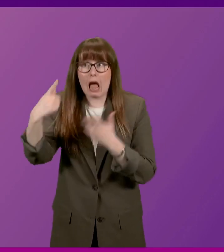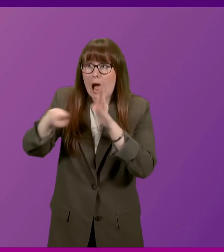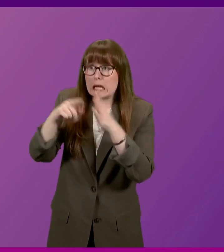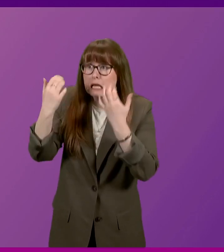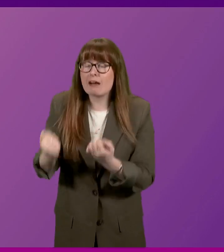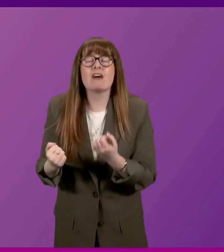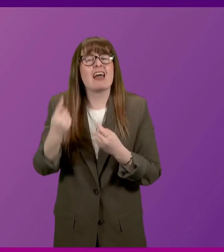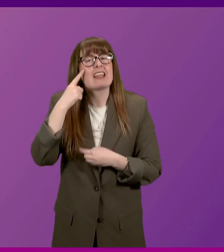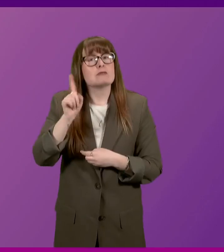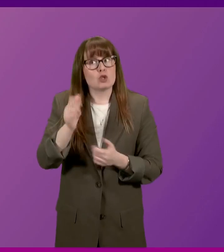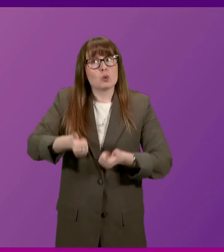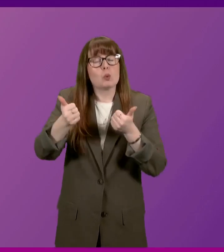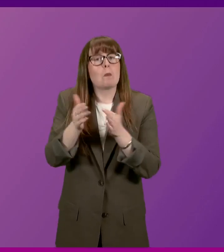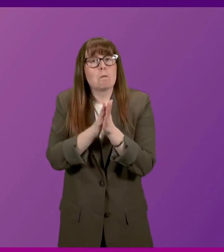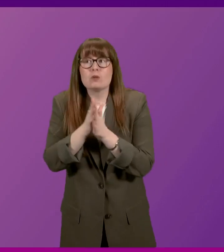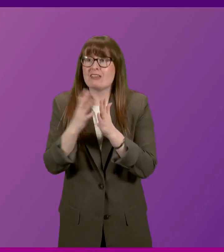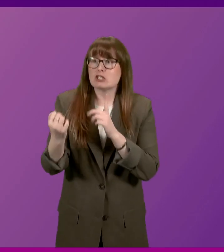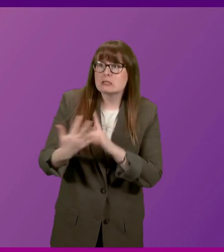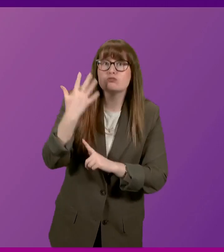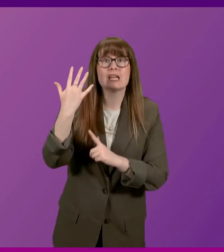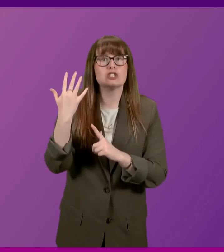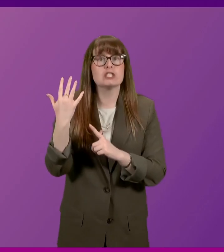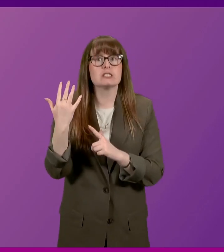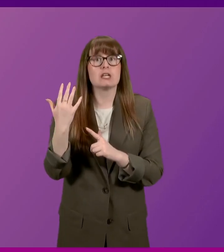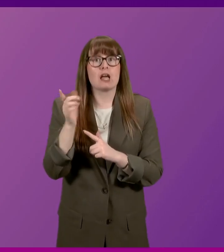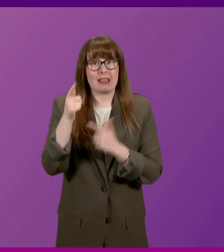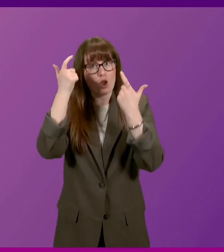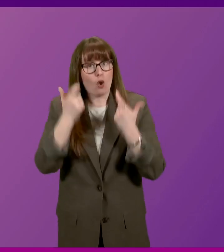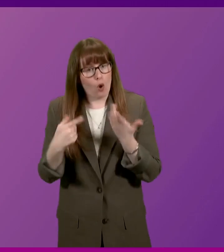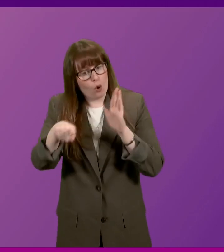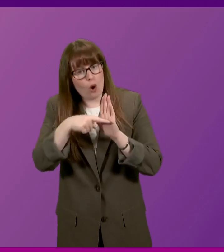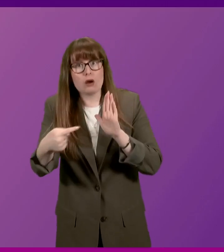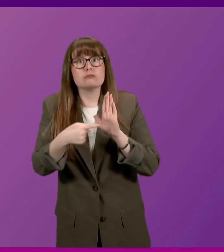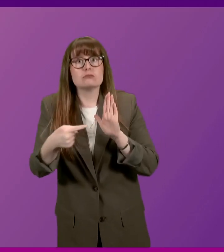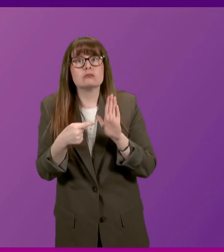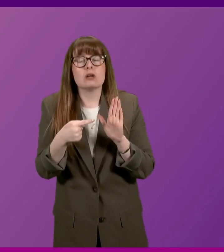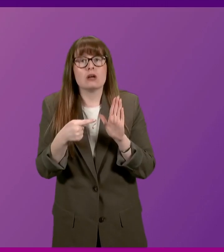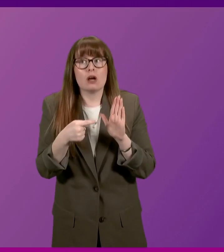of motivation, inspiration, and a law that would actually really